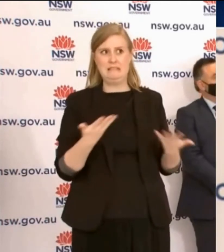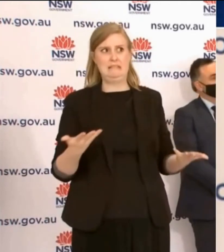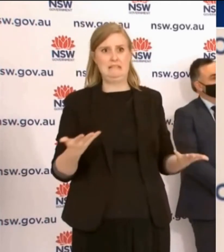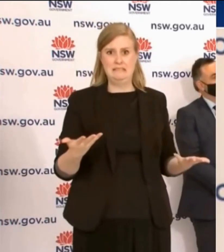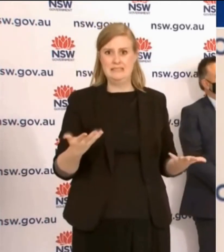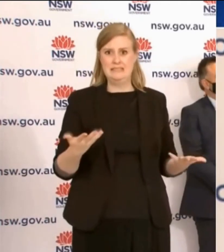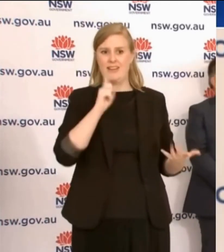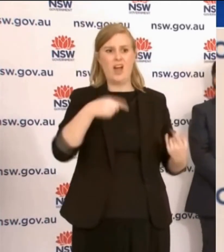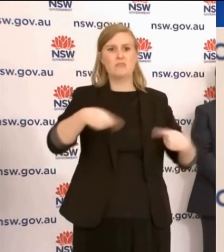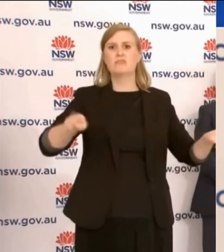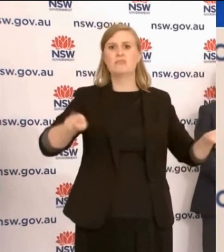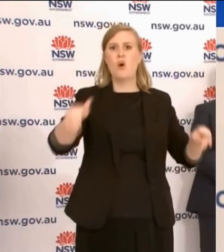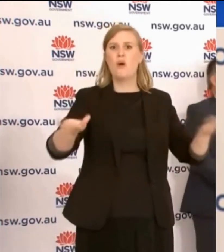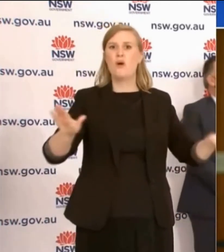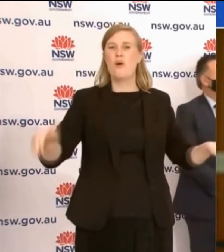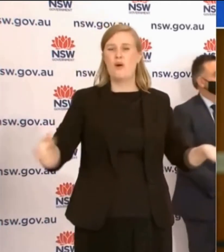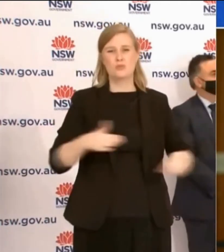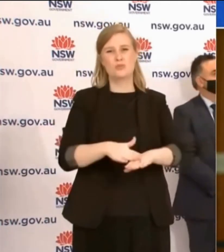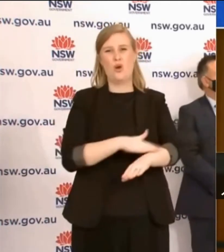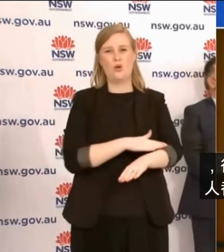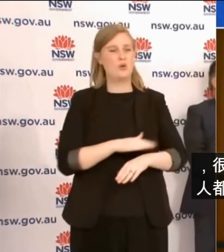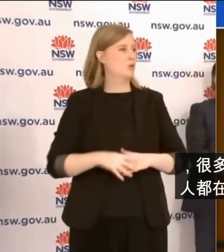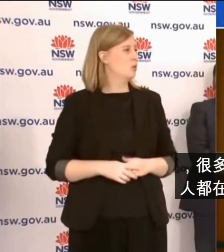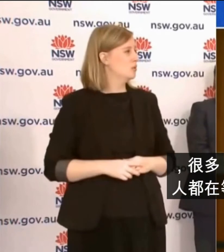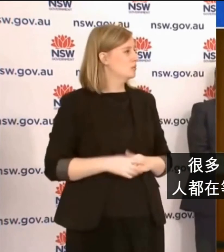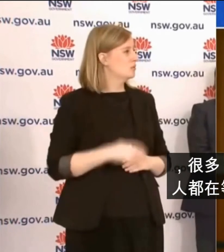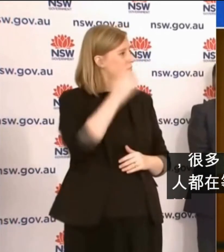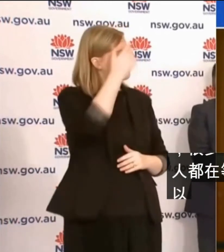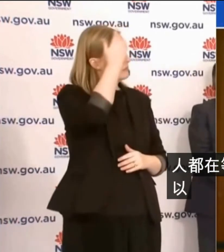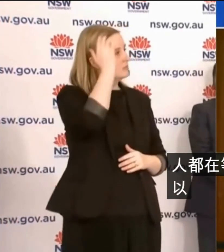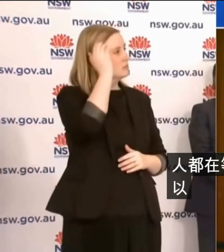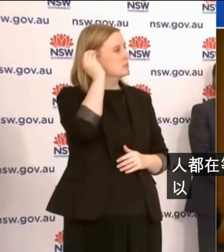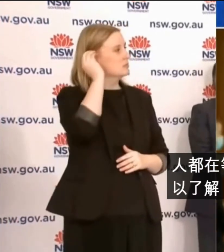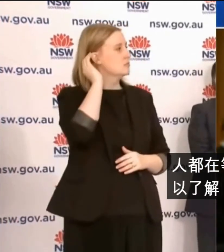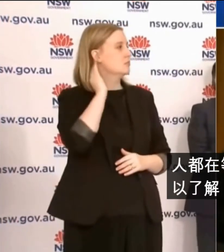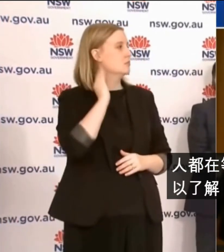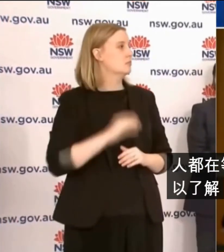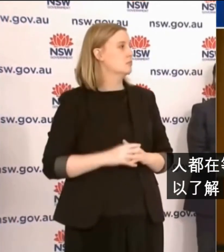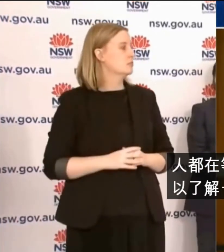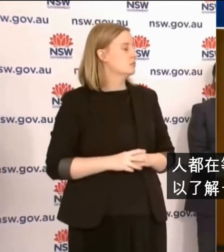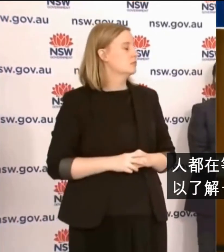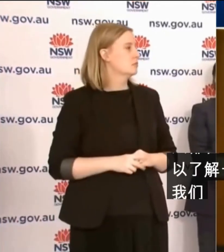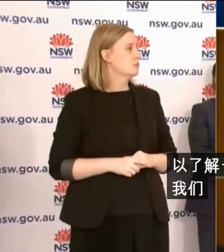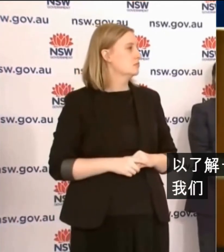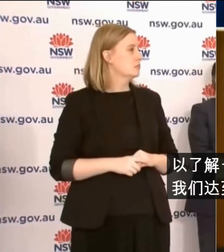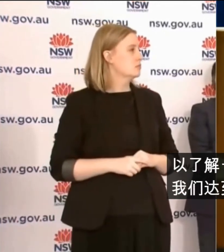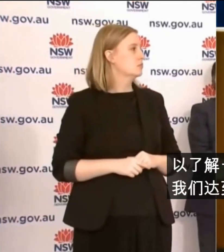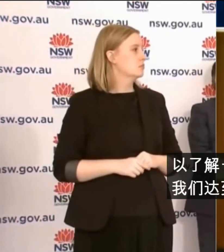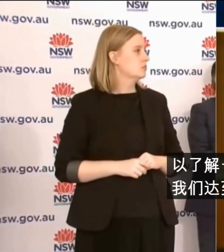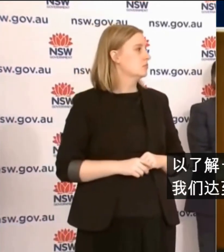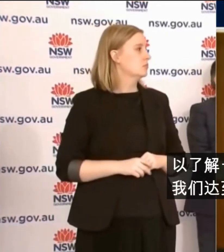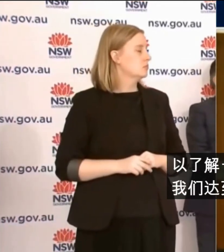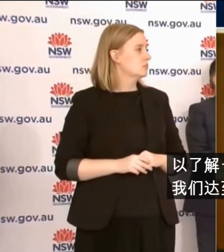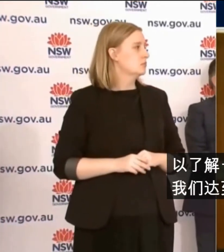There'd been a lot of anticipation, people waiting for today's announcement to find out what this freedom was once we reach that